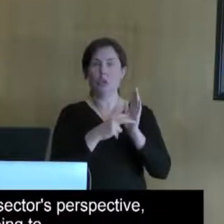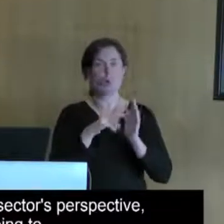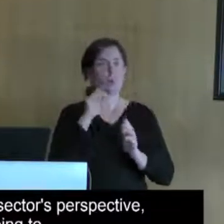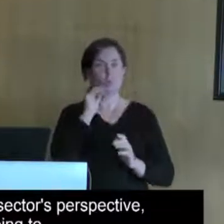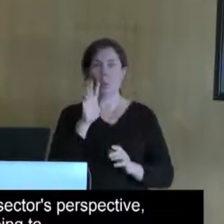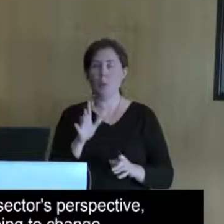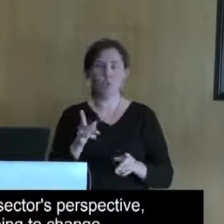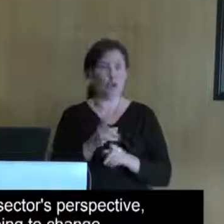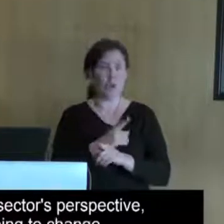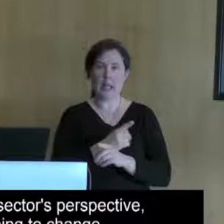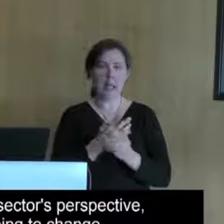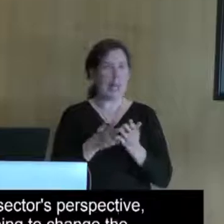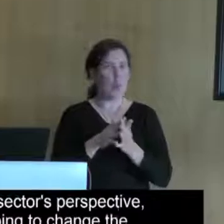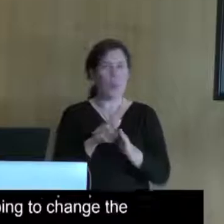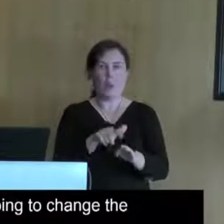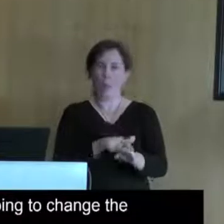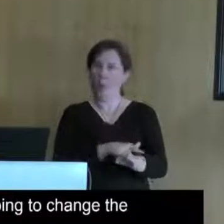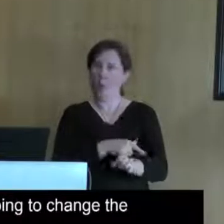servant. So,